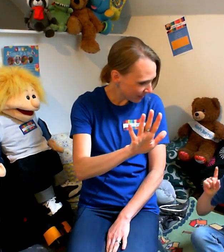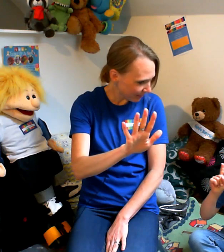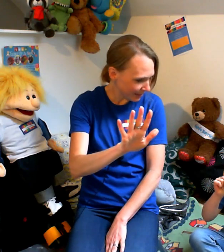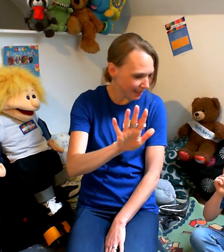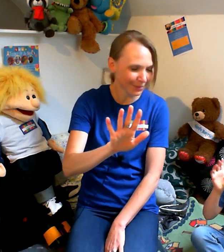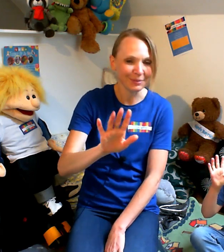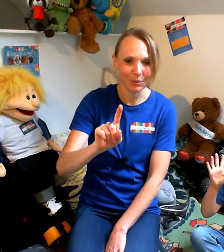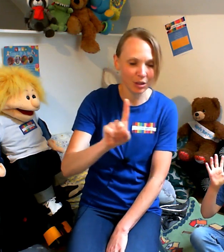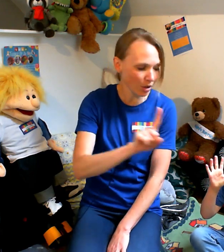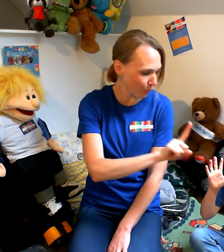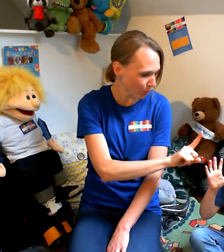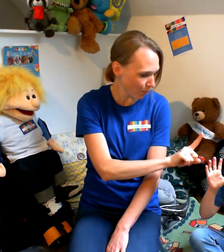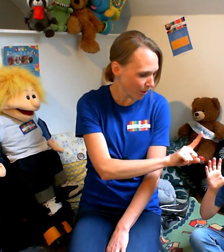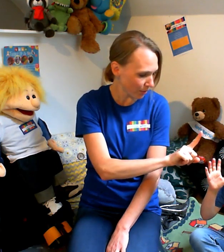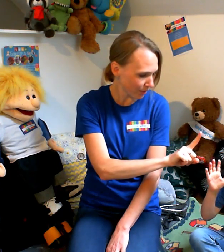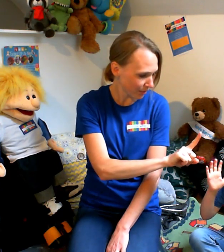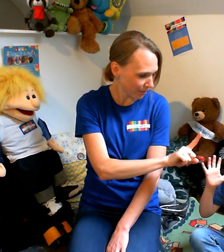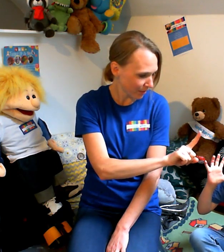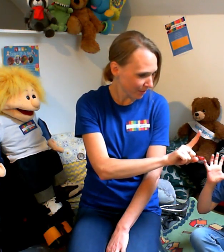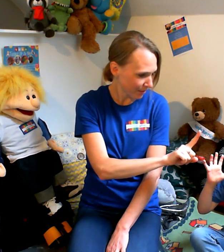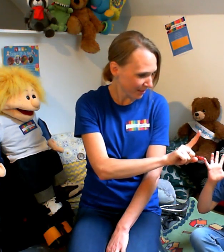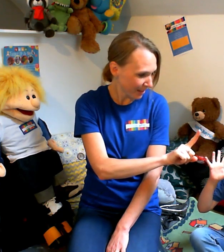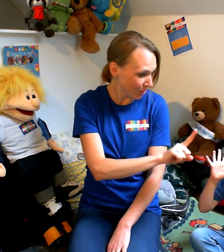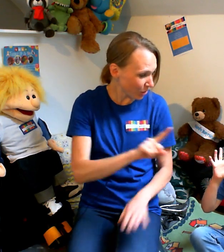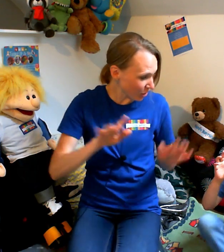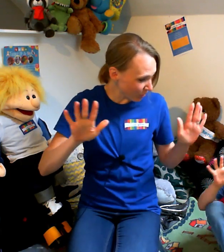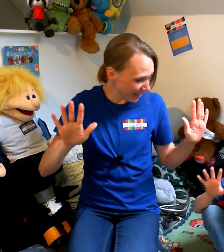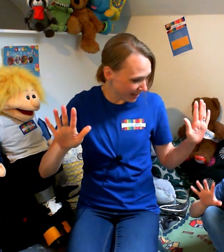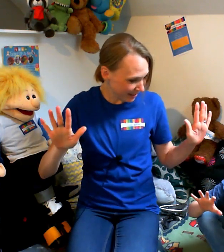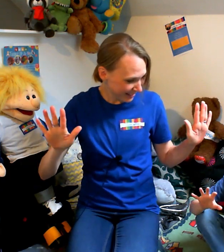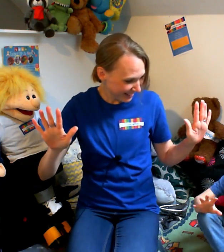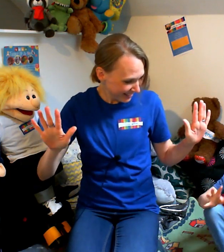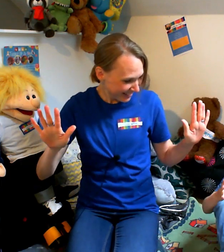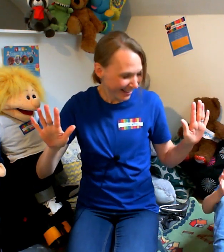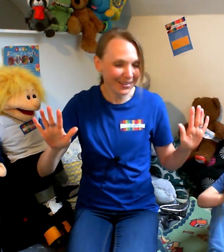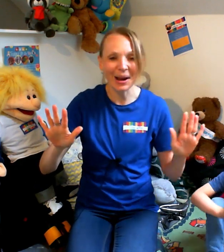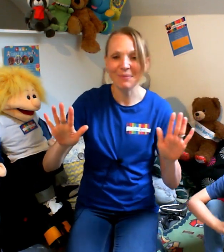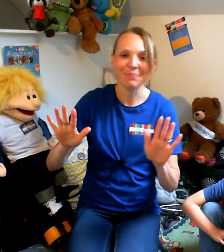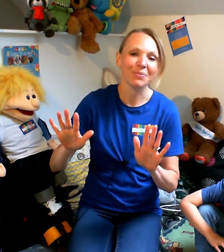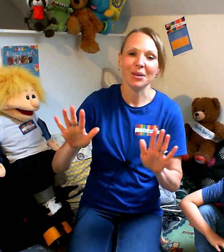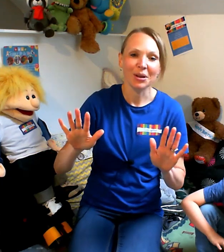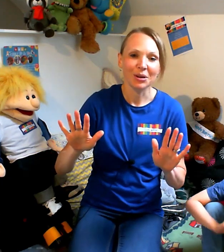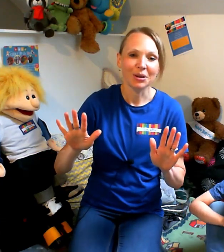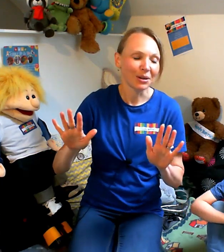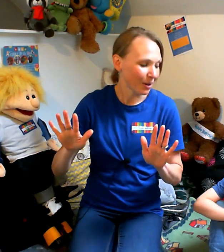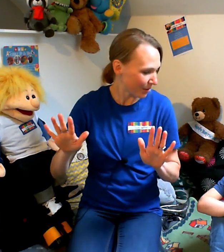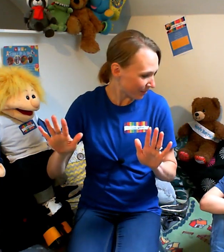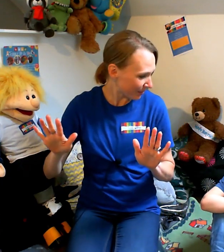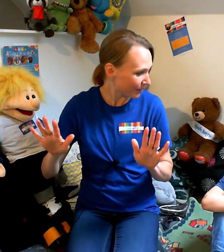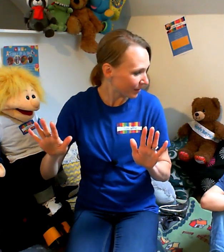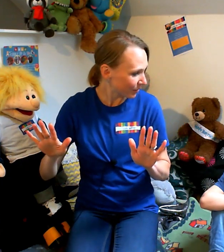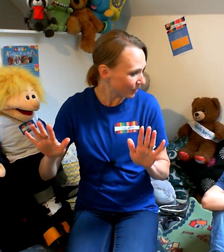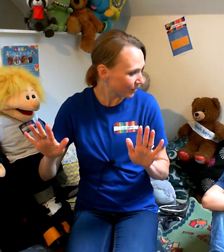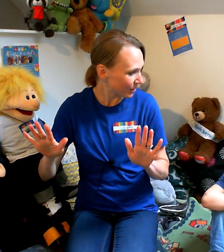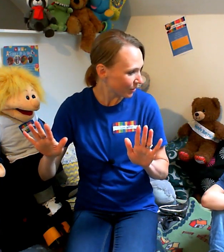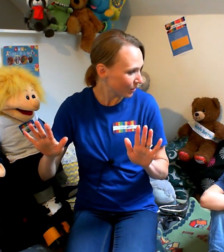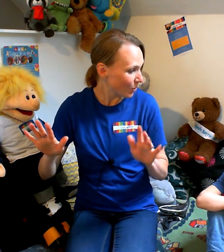Ready? I'm going to start off with number one. You do the do 10? Yeah. Okay. 10, 9, 7, 6, 5, 4, 3, 2, 1.